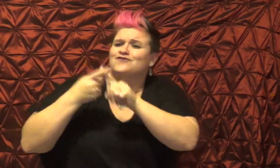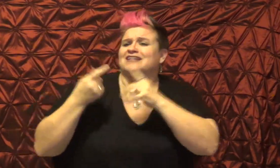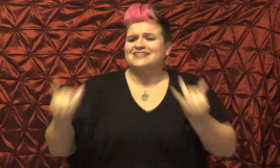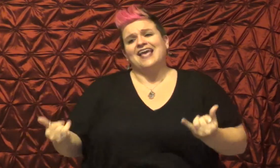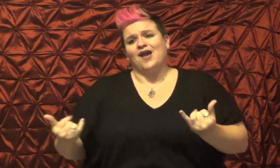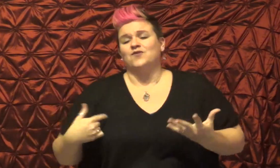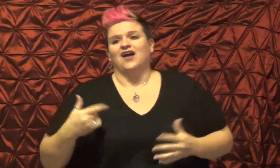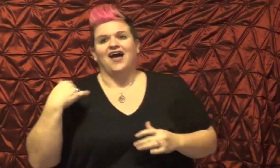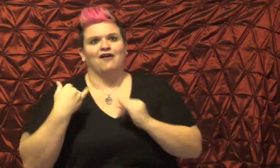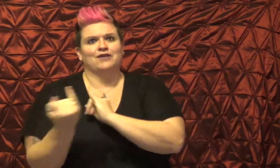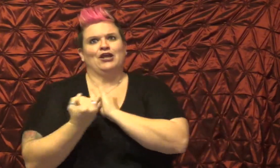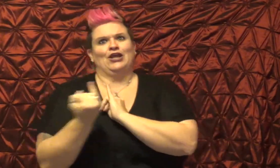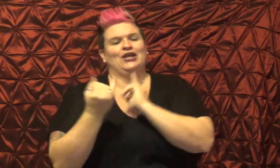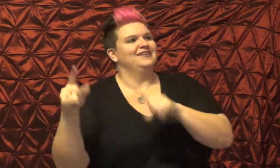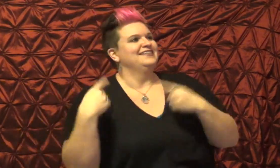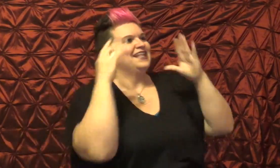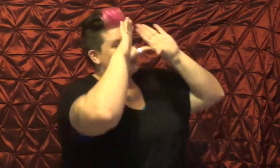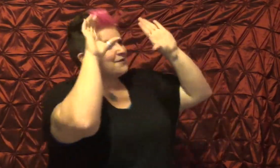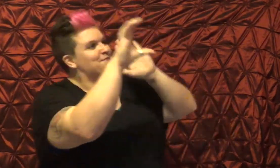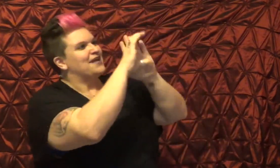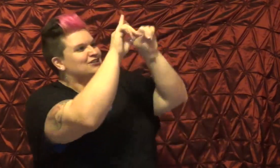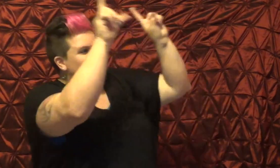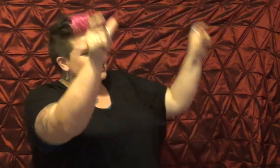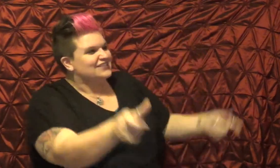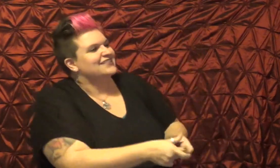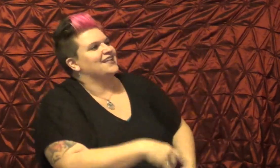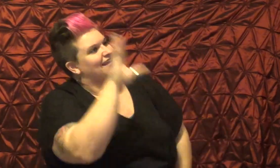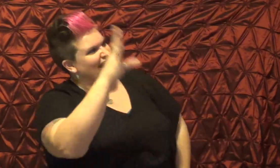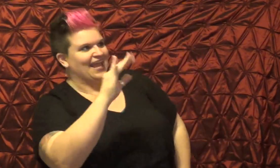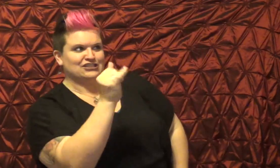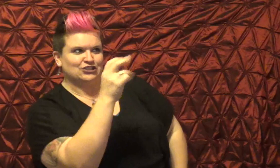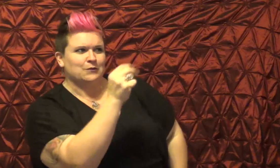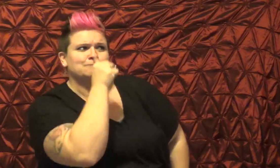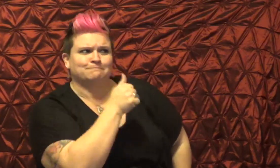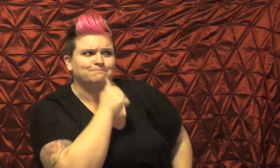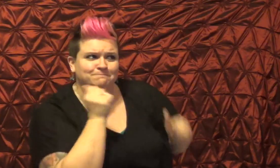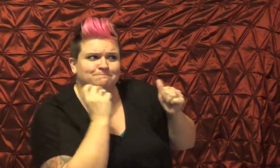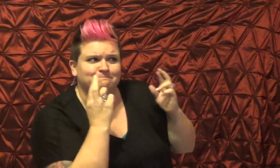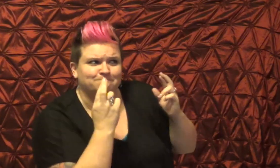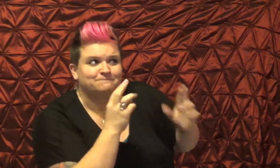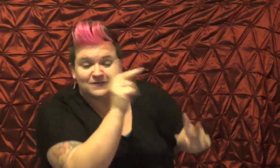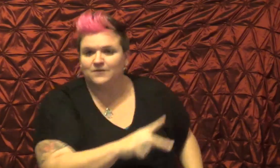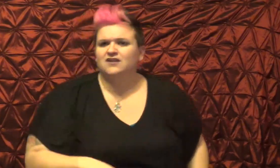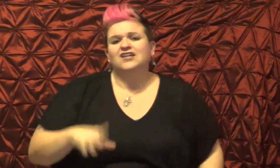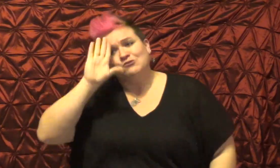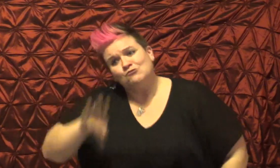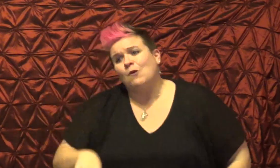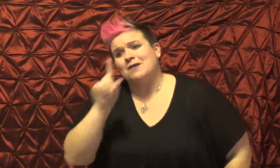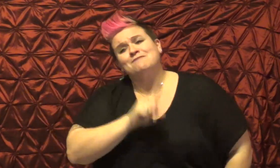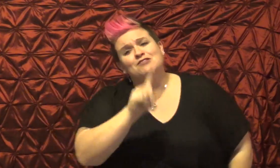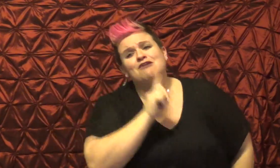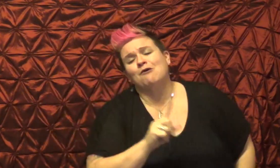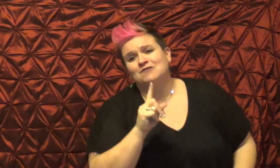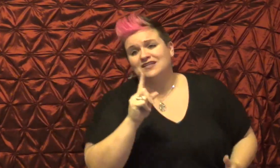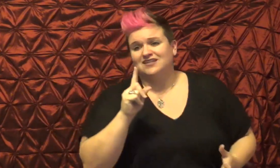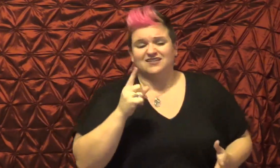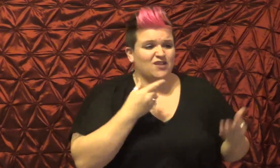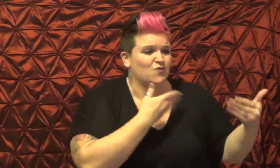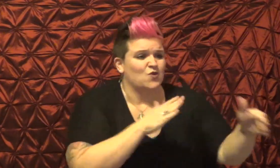overdue. I've started talking to the pictures on the walls. Hang in there, Joan. It gets a little lonely, all these empty